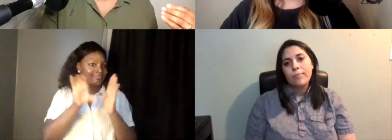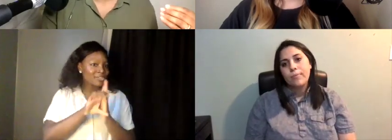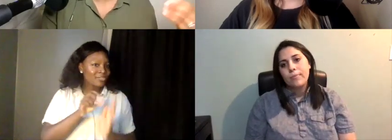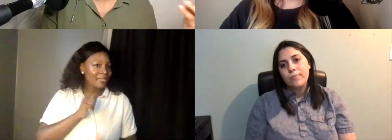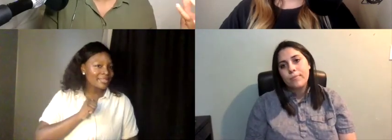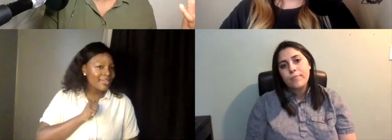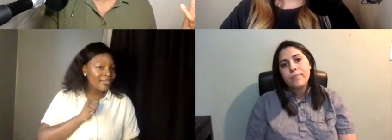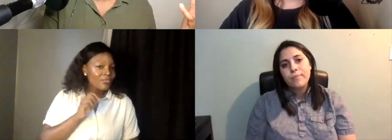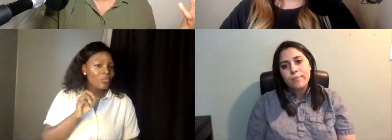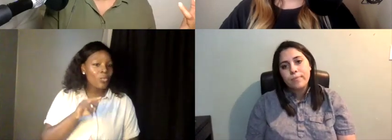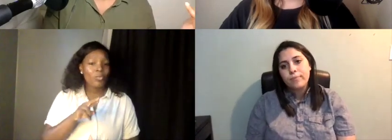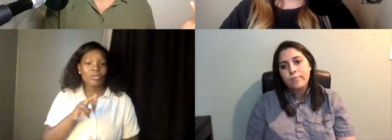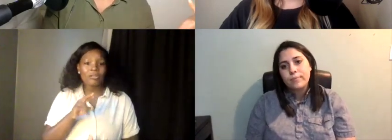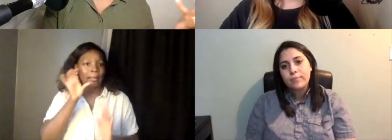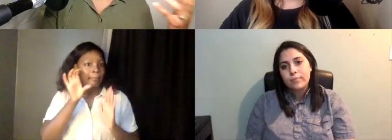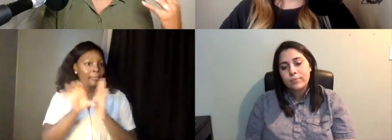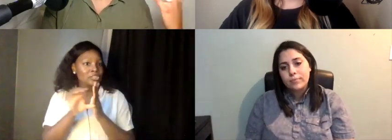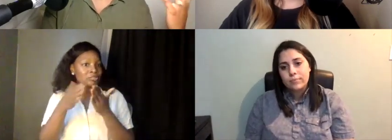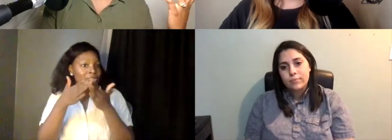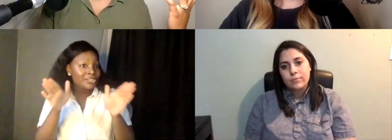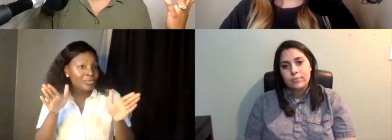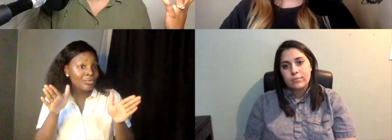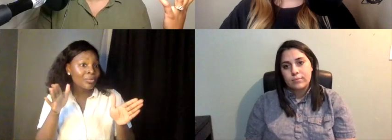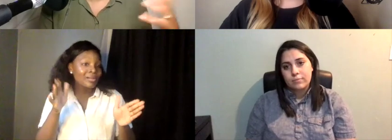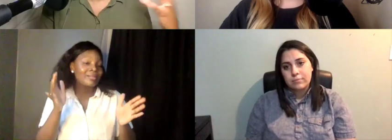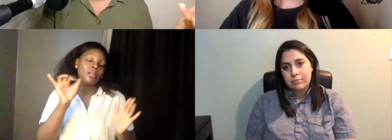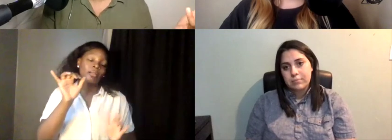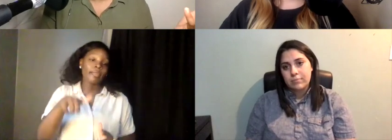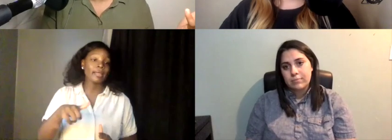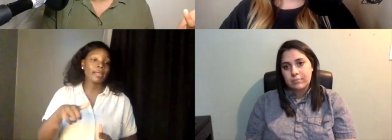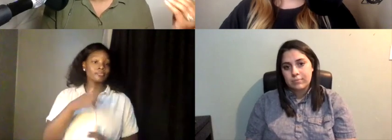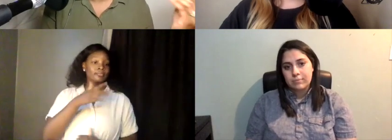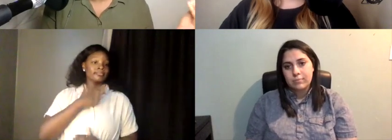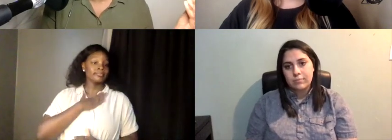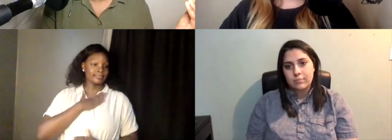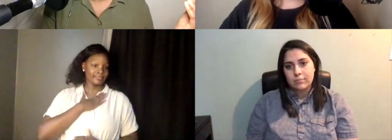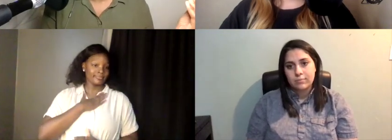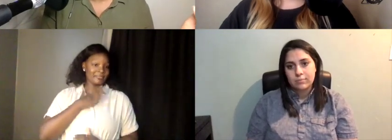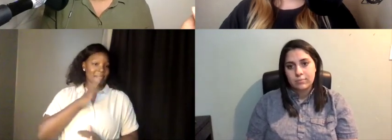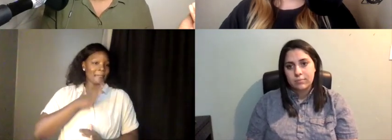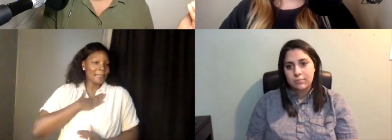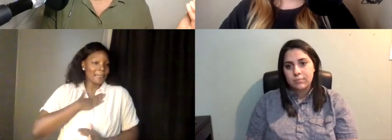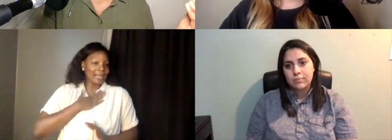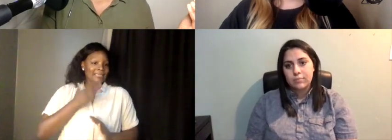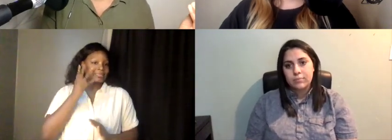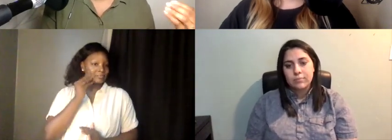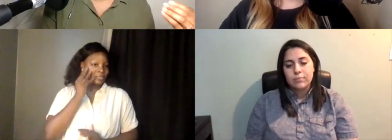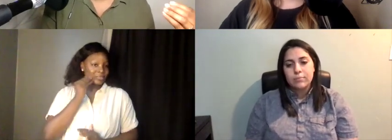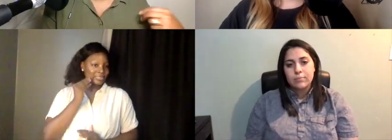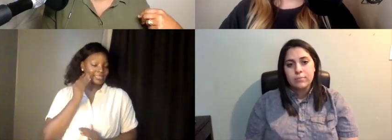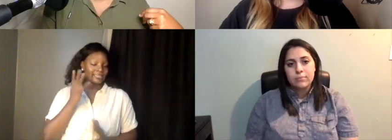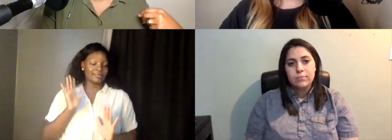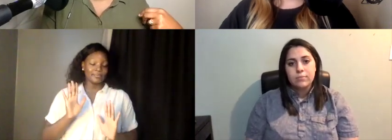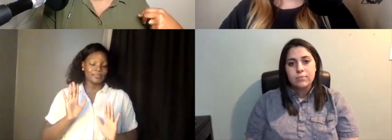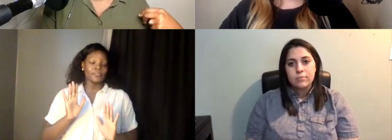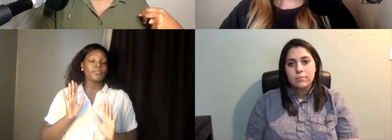think, like, this is just, you know, this is just me kind of from my experience, what I've noticed is